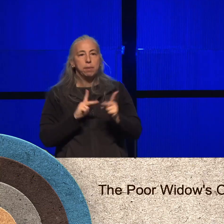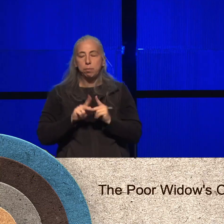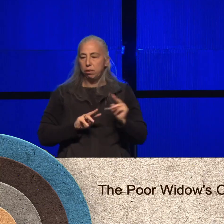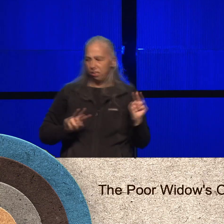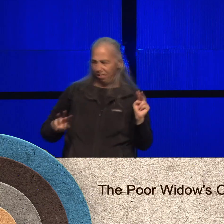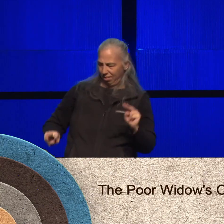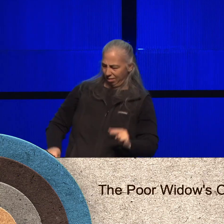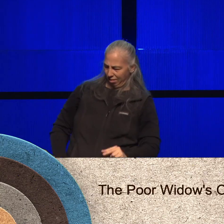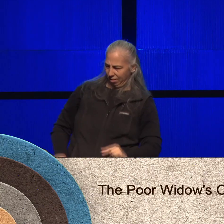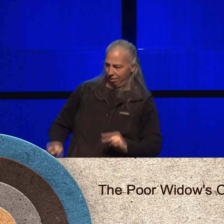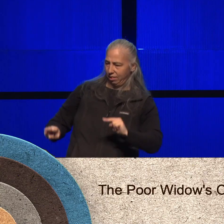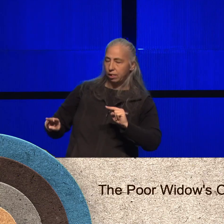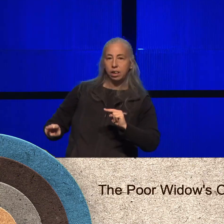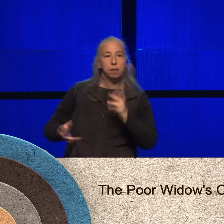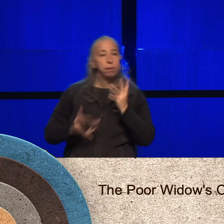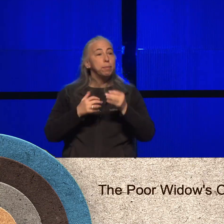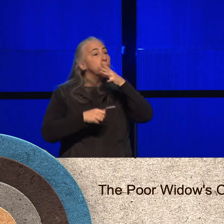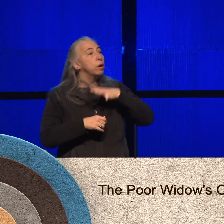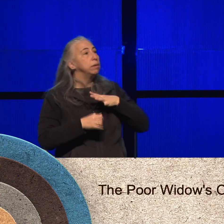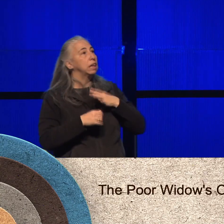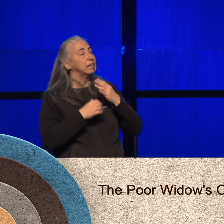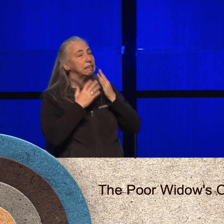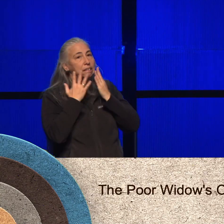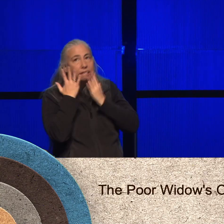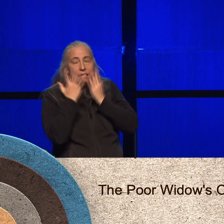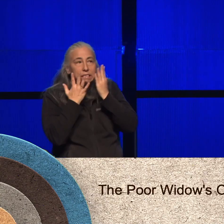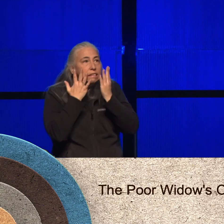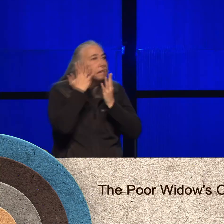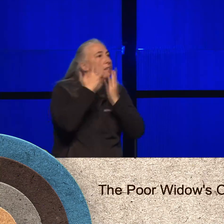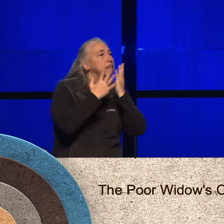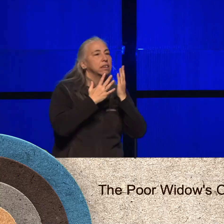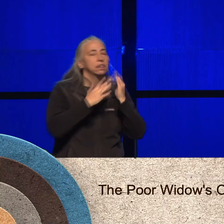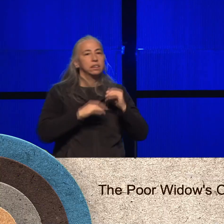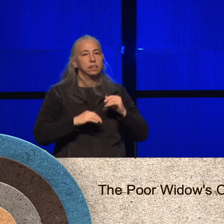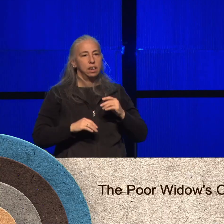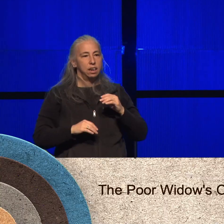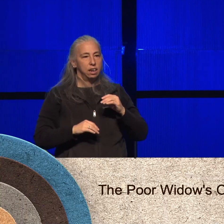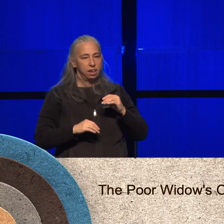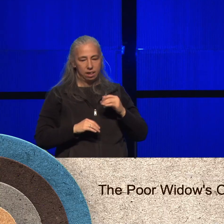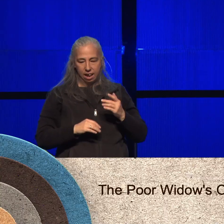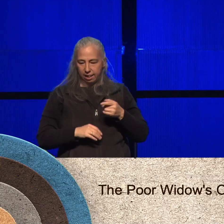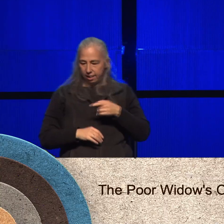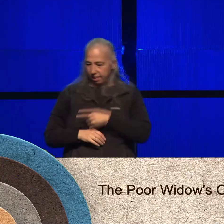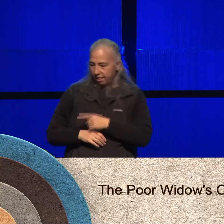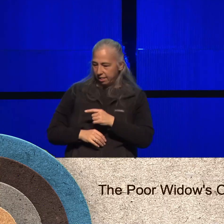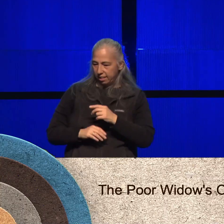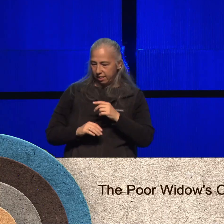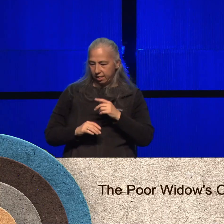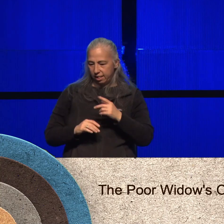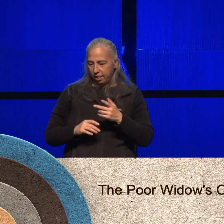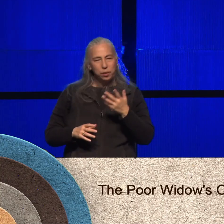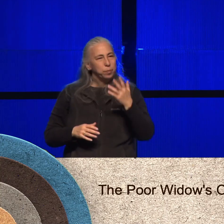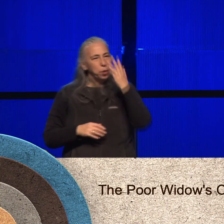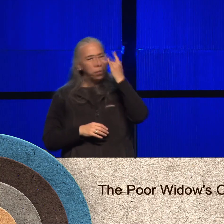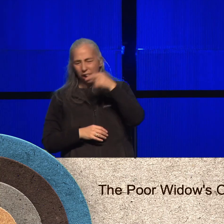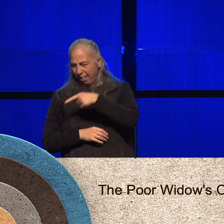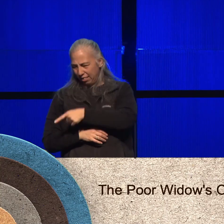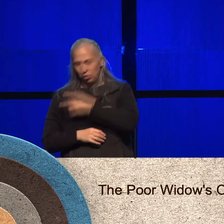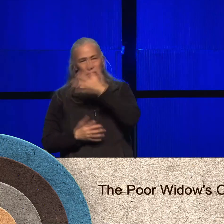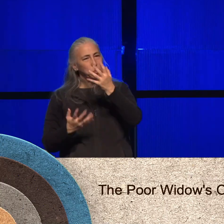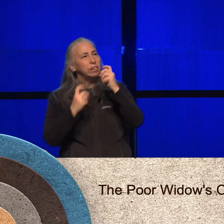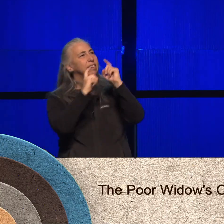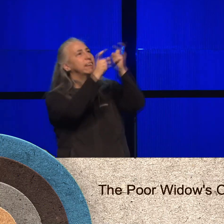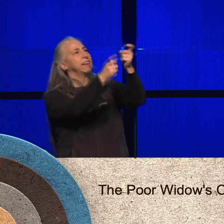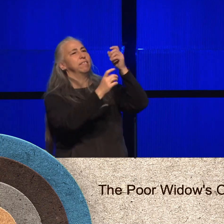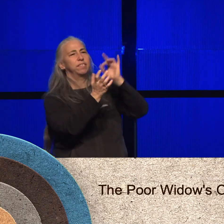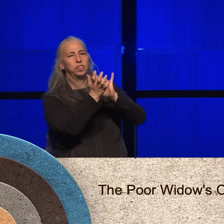embarrassed. And people are thinking, oh my gosh, what are they actually giving her this for? Why does it matter, you know?